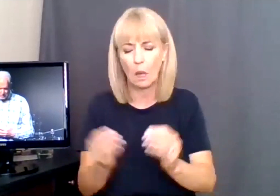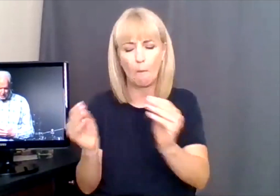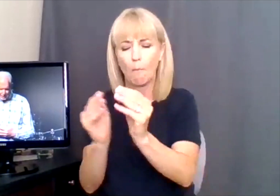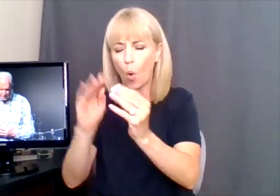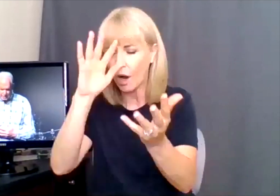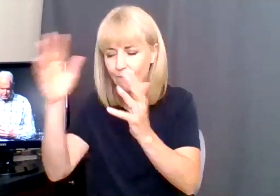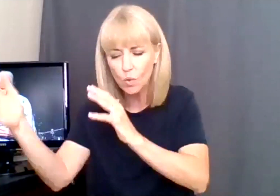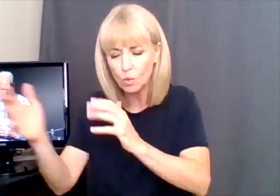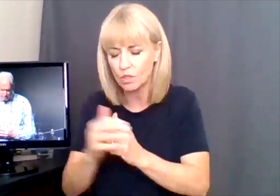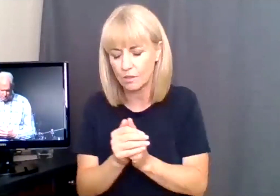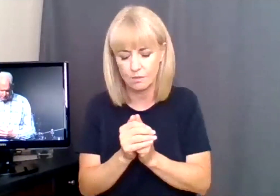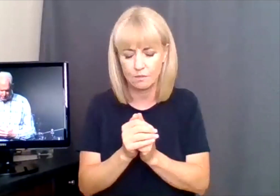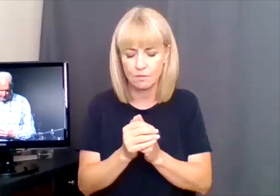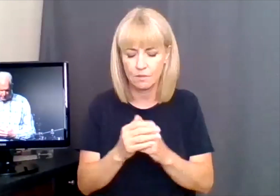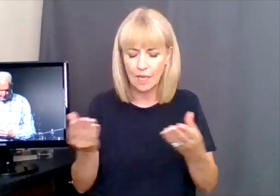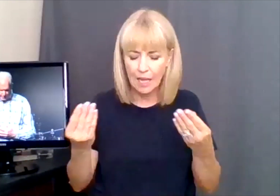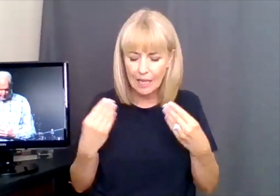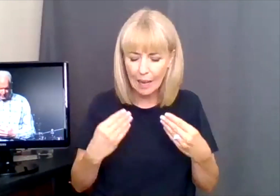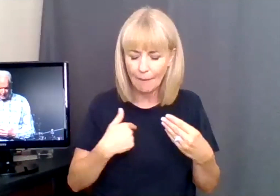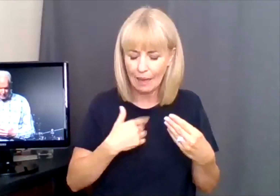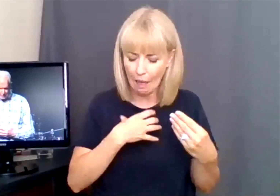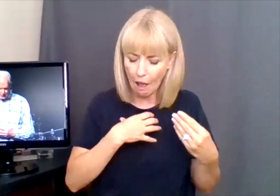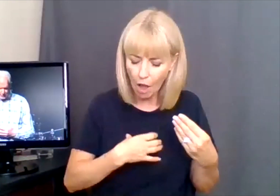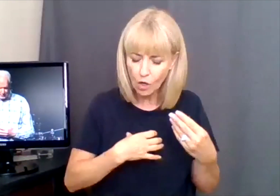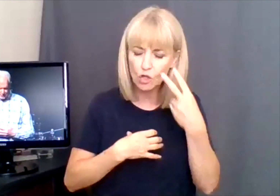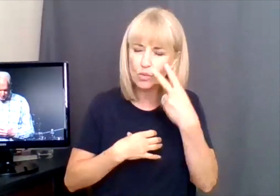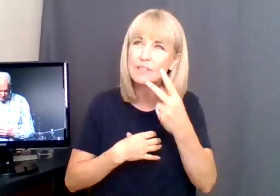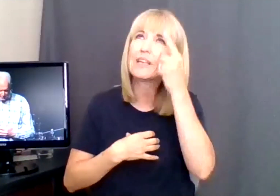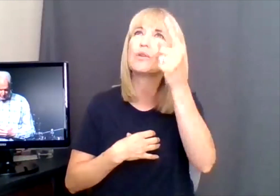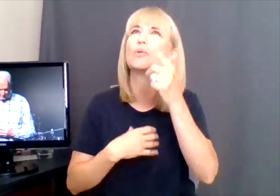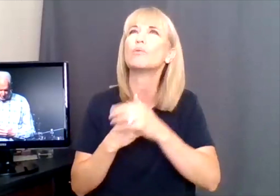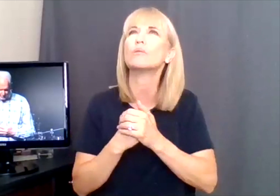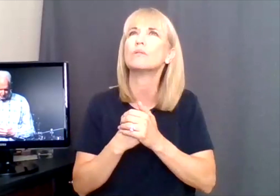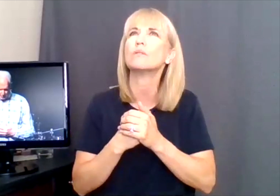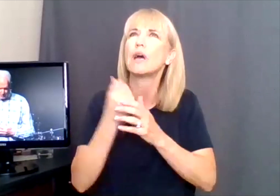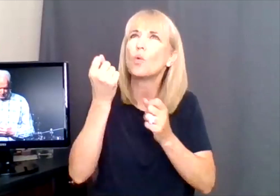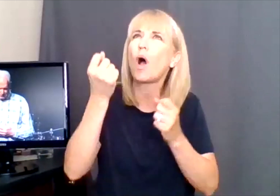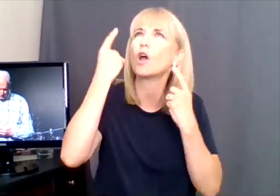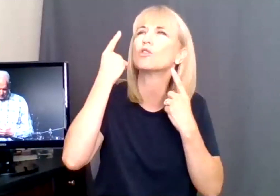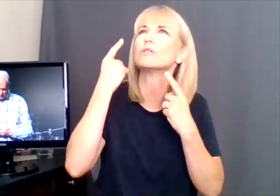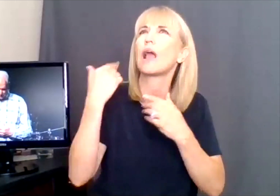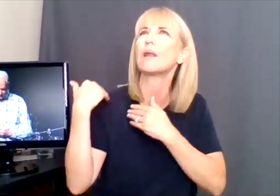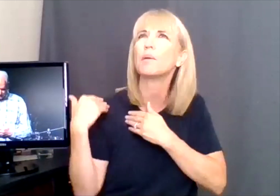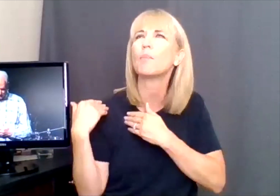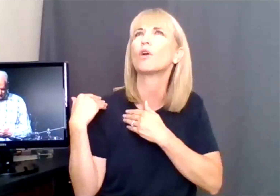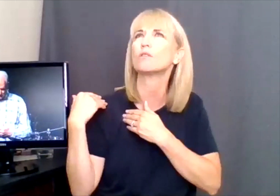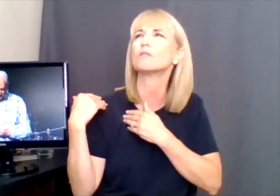Father, give us a hunger to see you and a hunger to understand and carry the burdens of